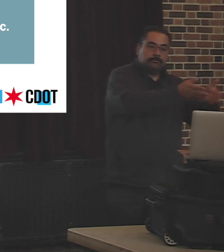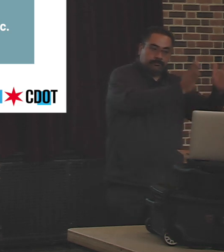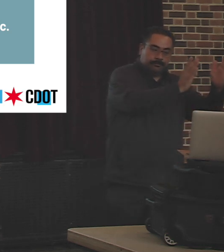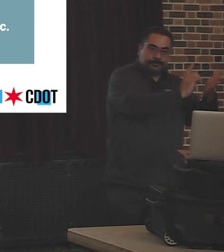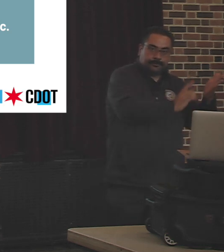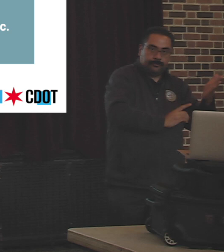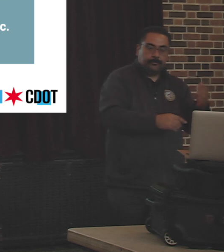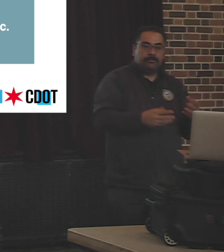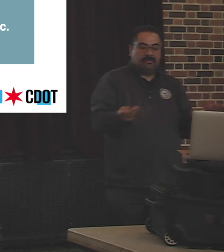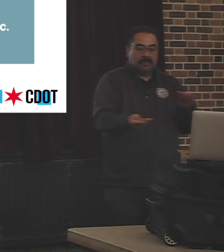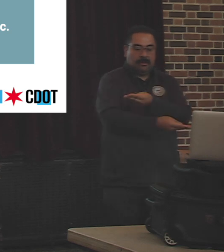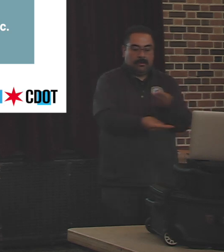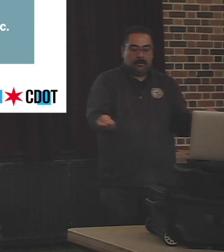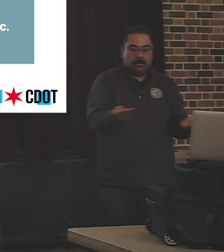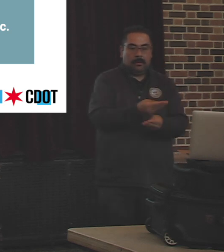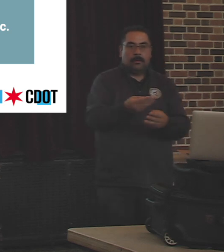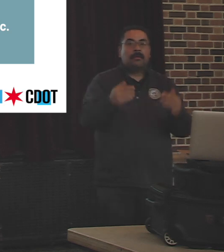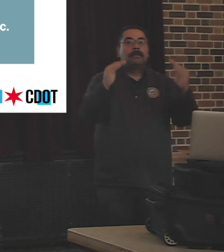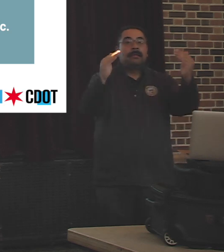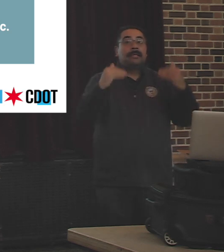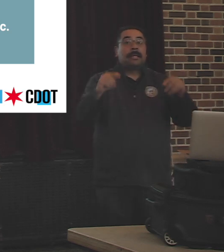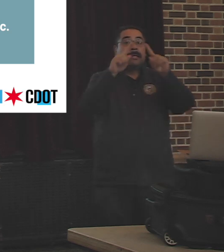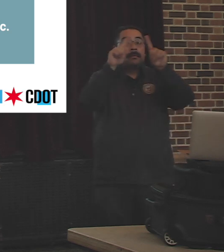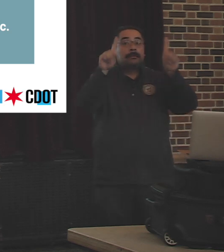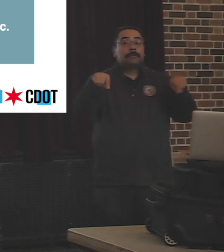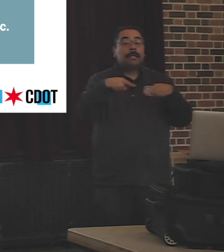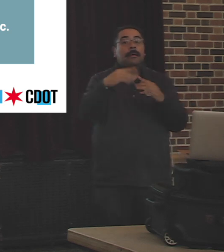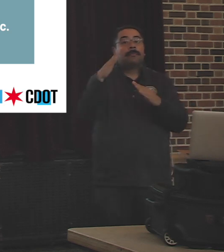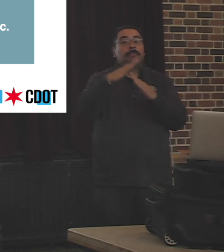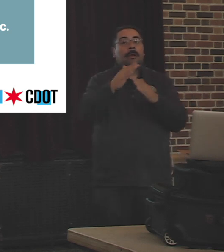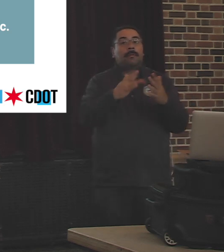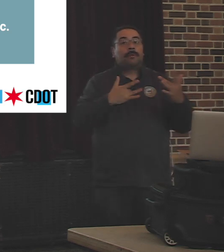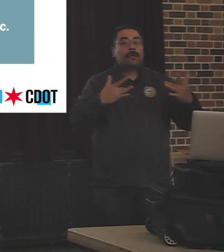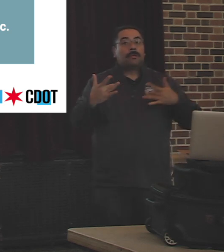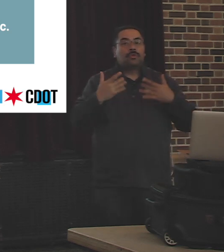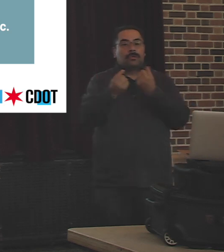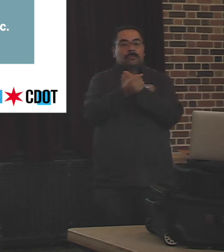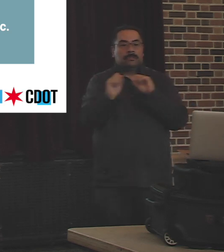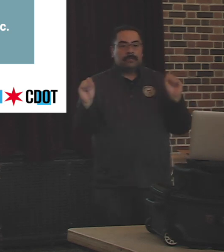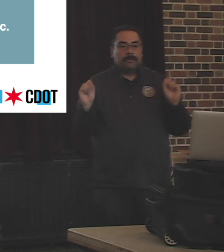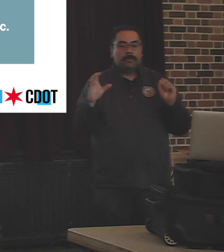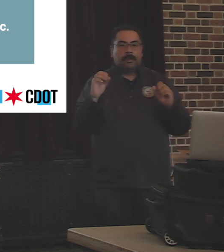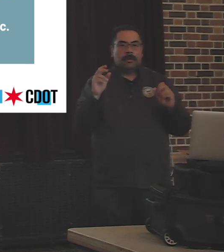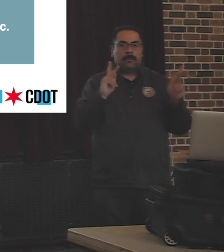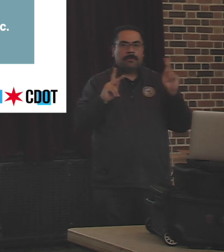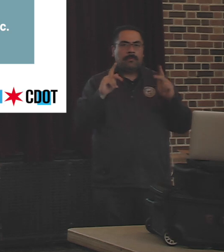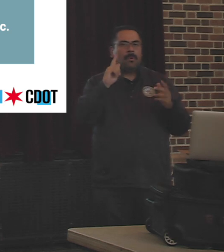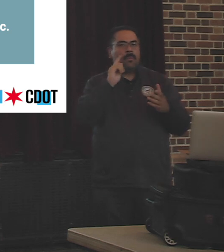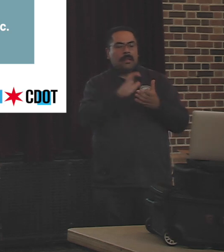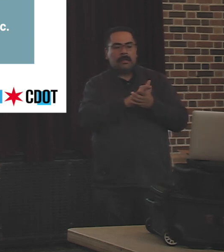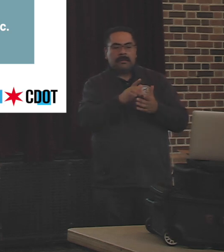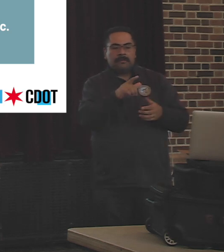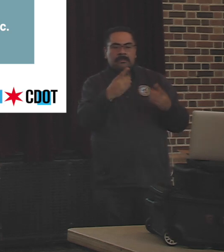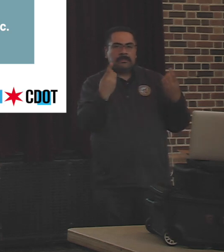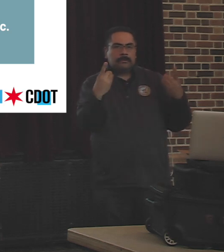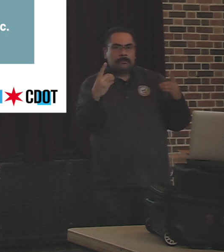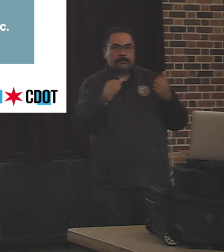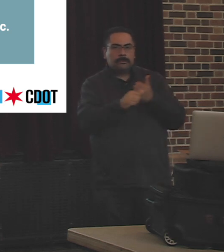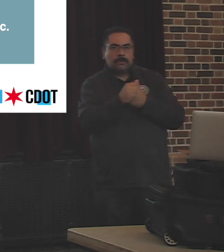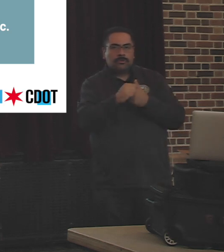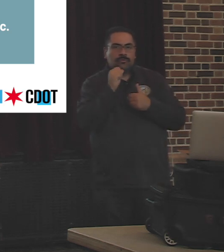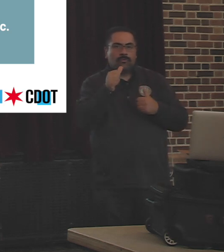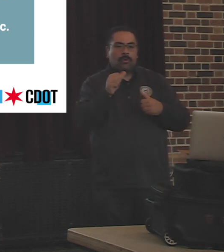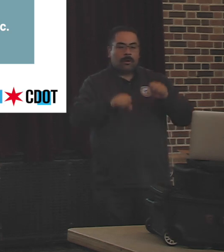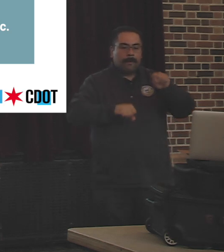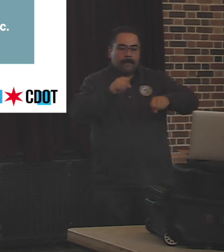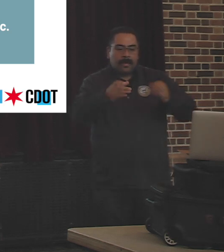So the primary concern is safety, and intersections are generally perceived as dangerous for pedestrians and bicyclists. If you go